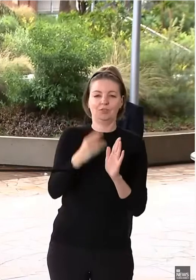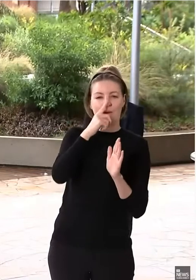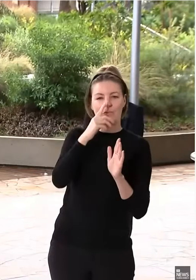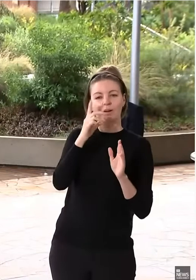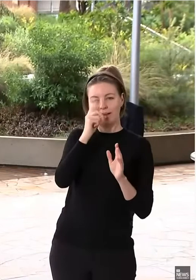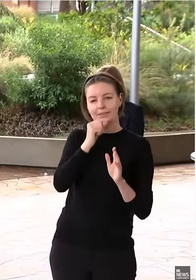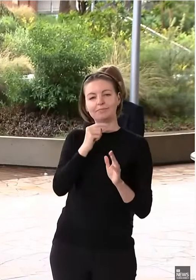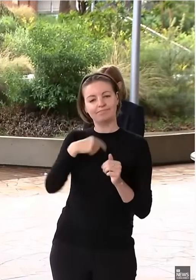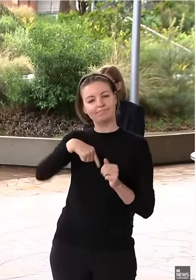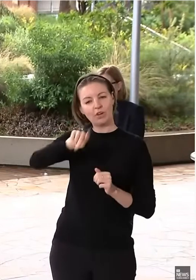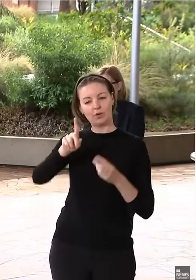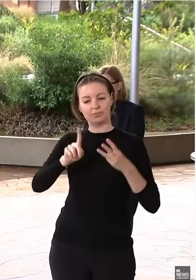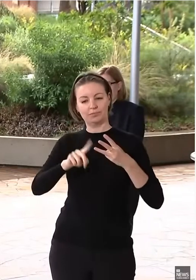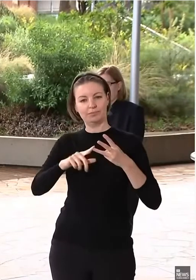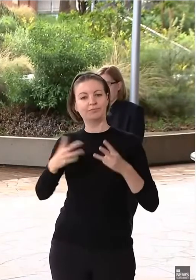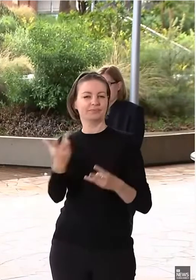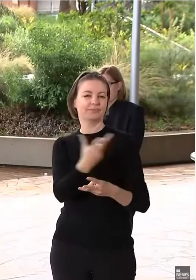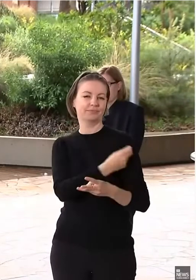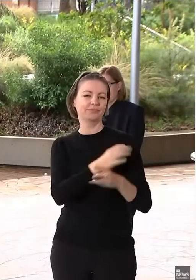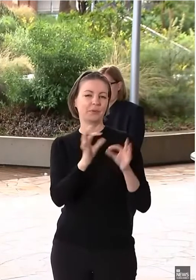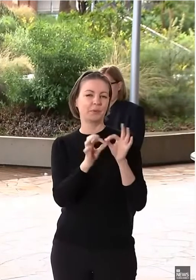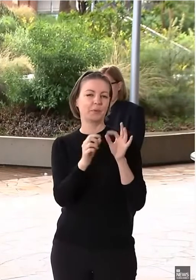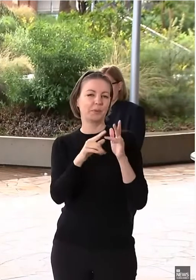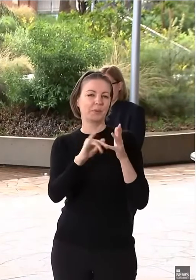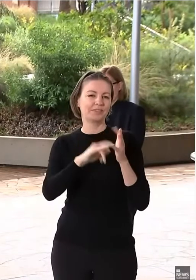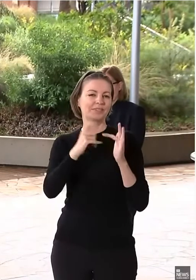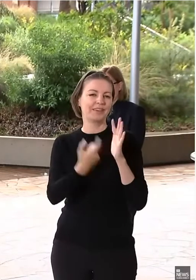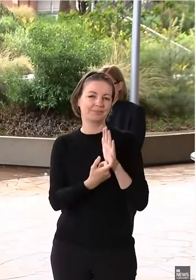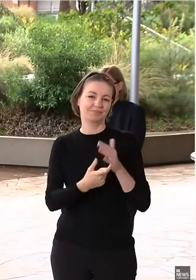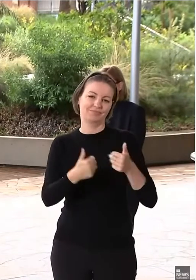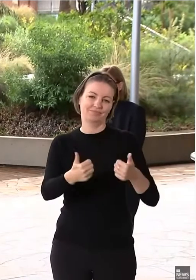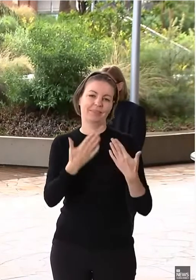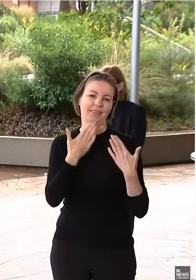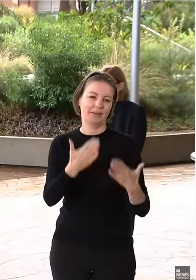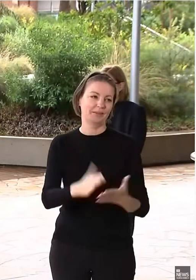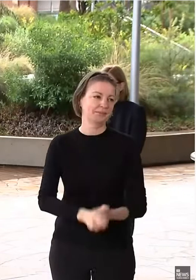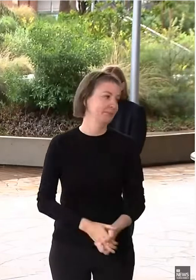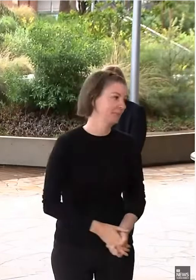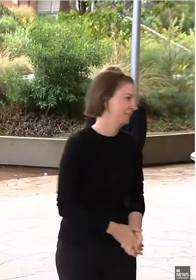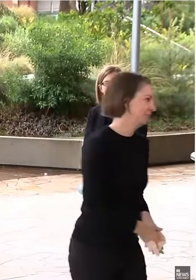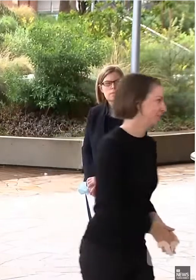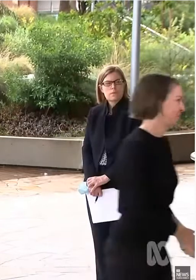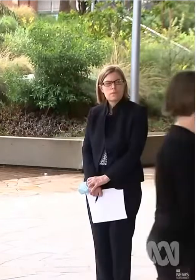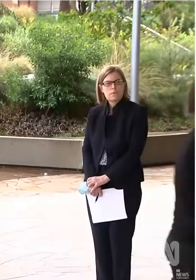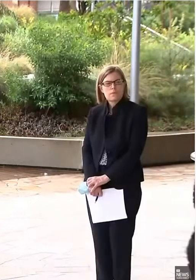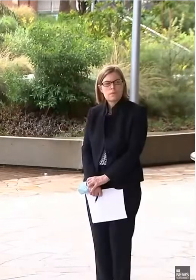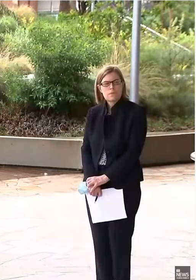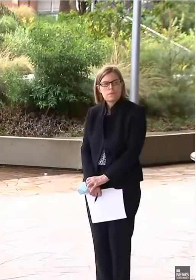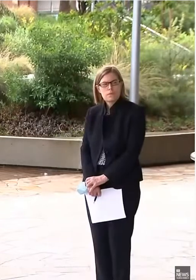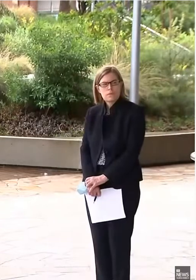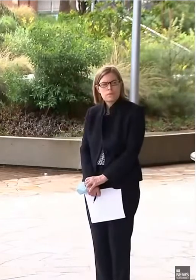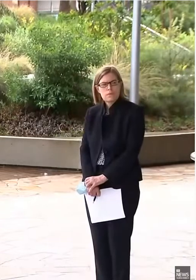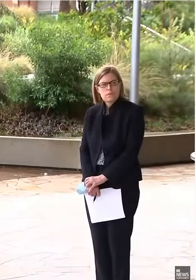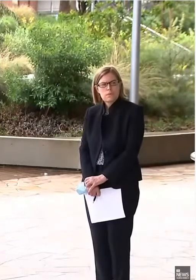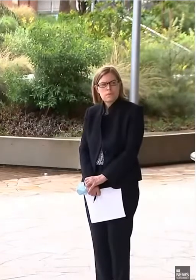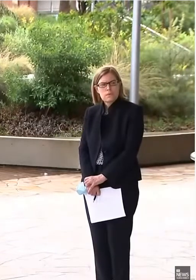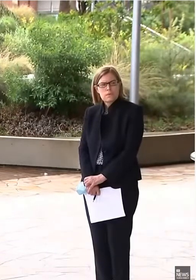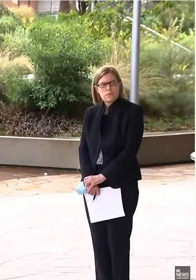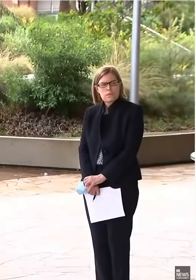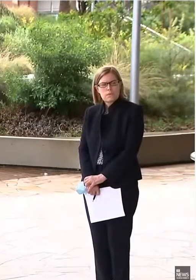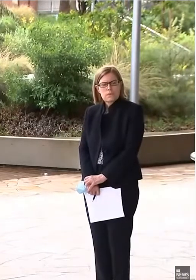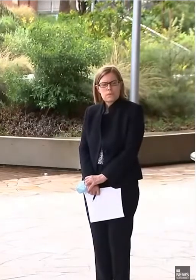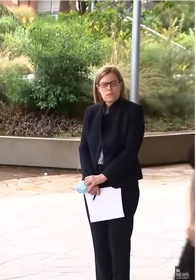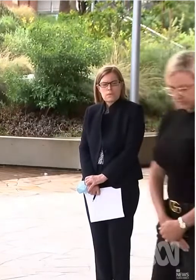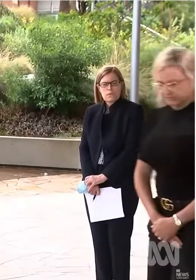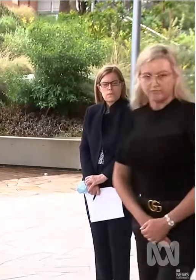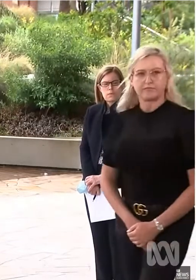decision of the New South Wales Government to bring the booster program forward to 3 months. Thank you. Right now you've got nurses protesting outside